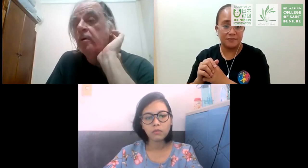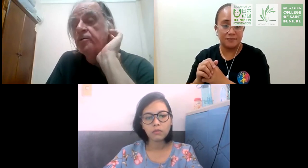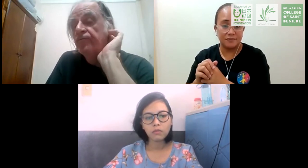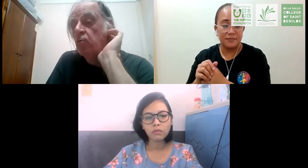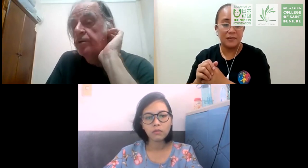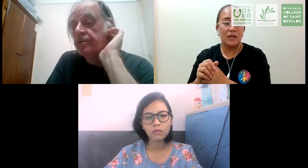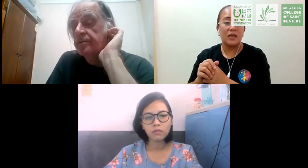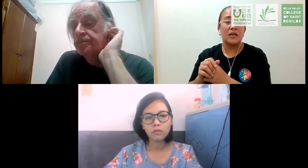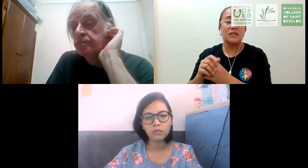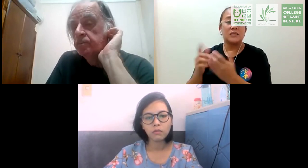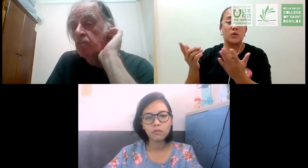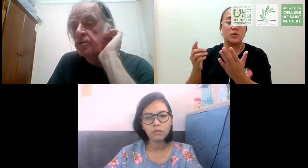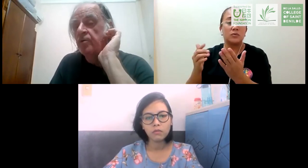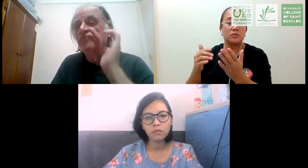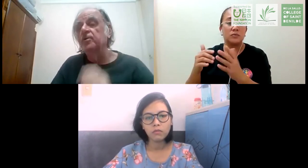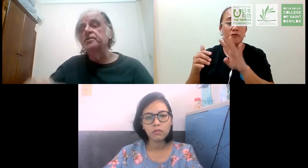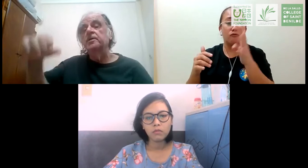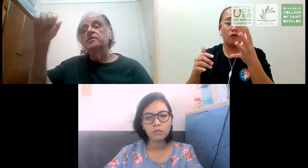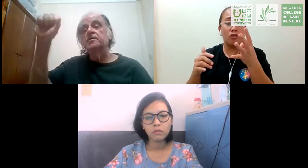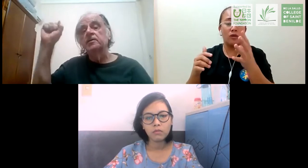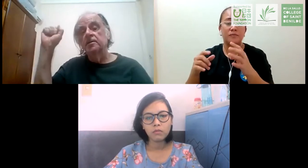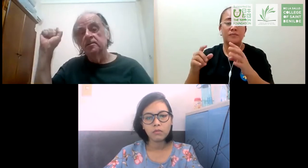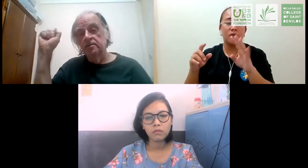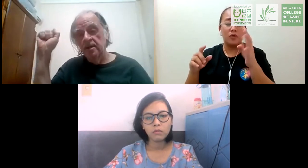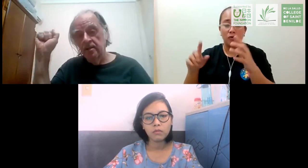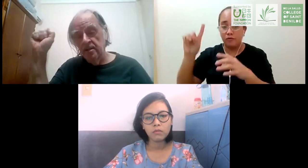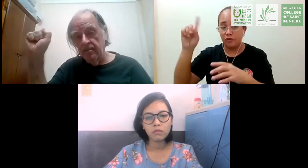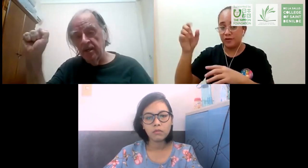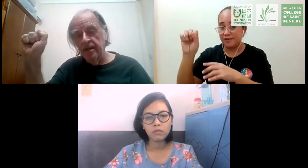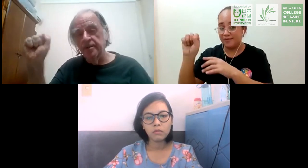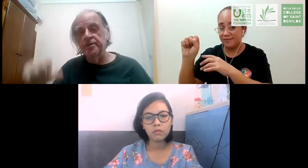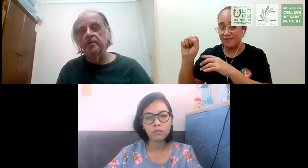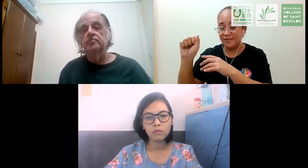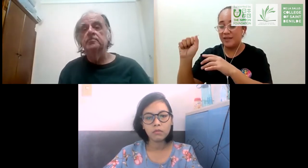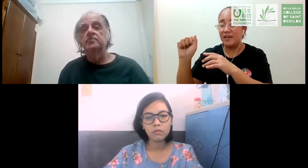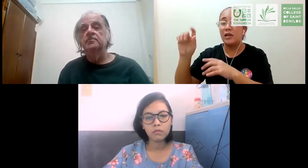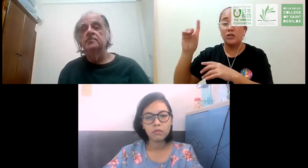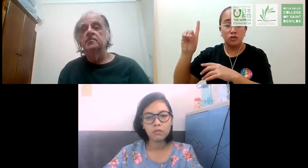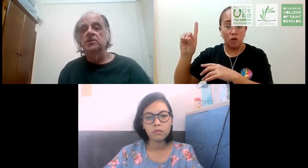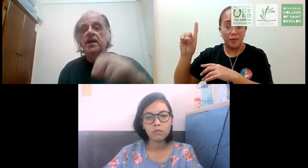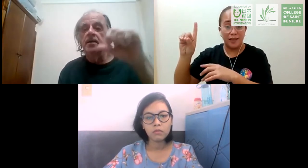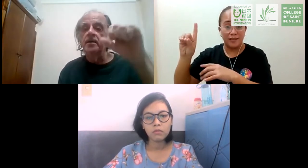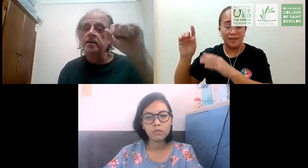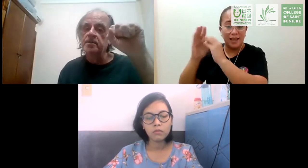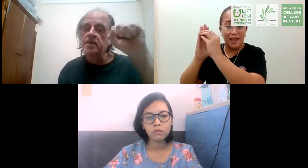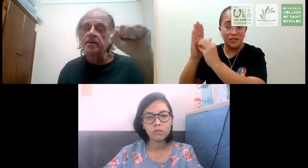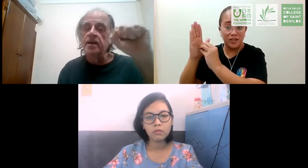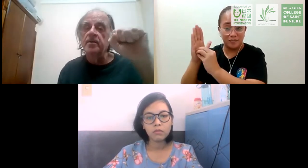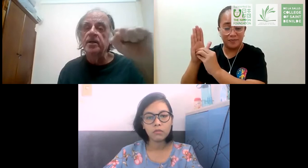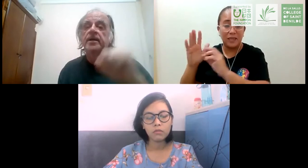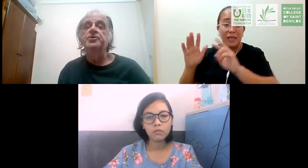And what goes fourth? So first is dominant hand shape. Second